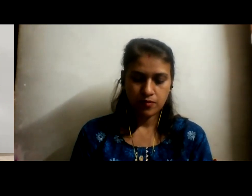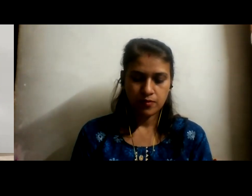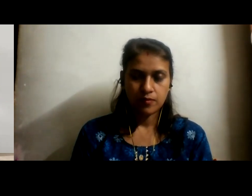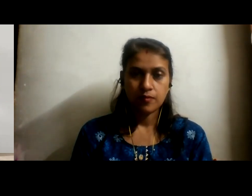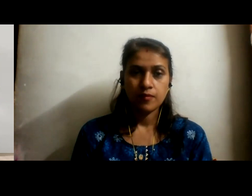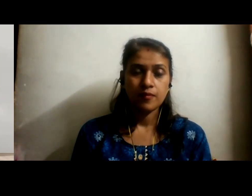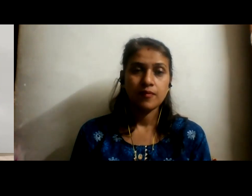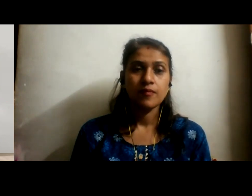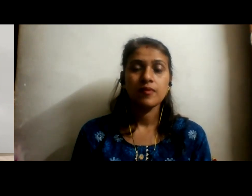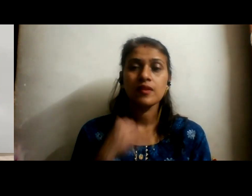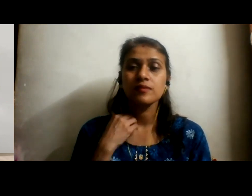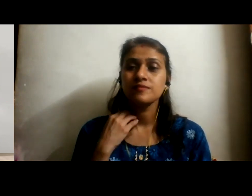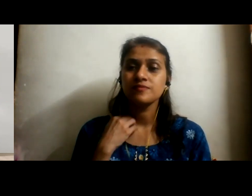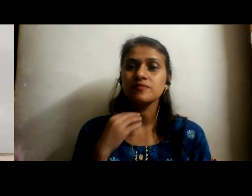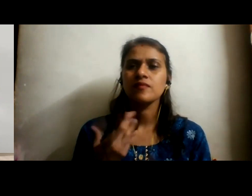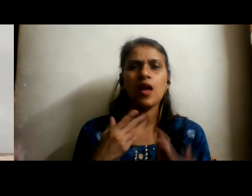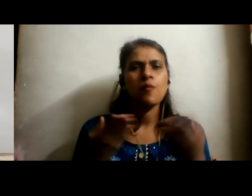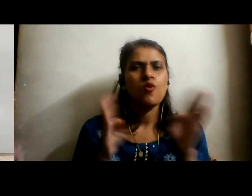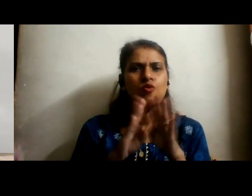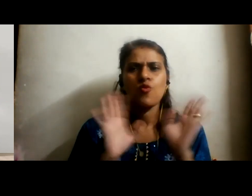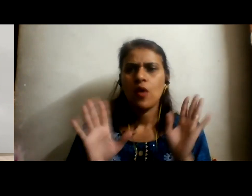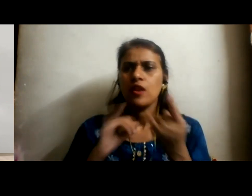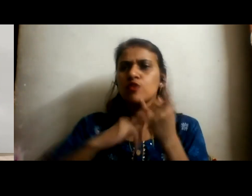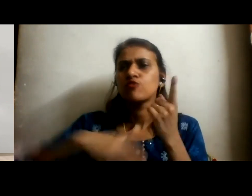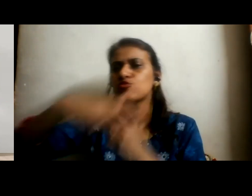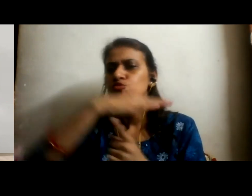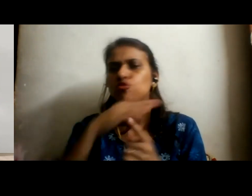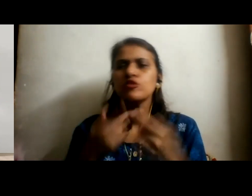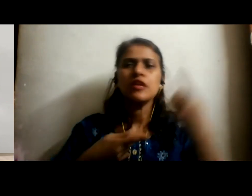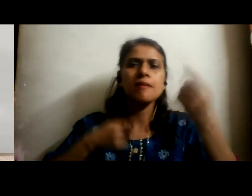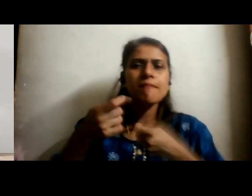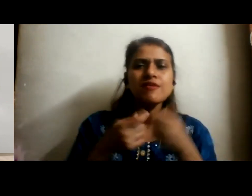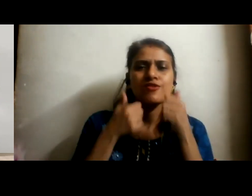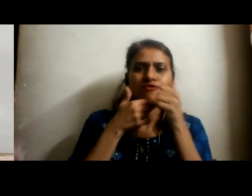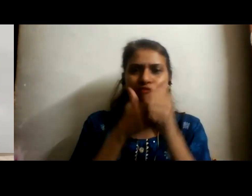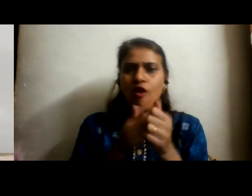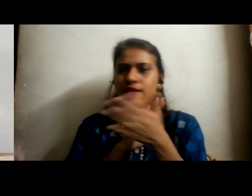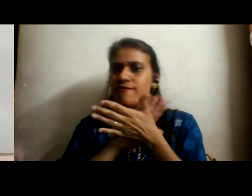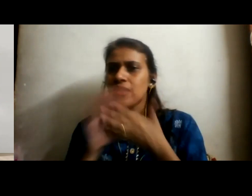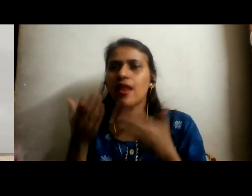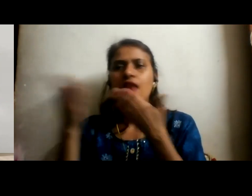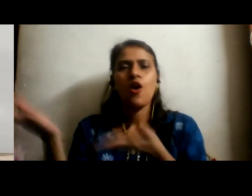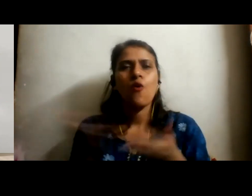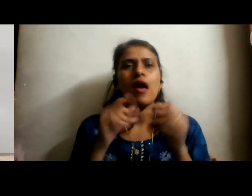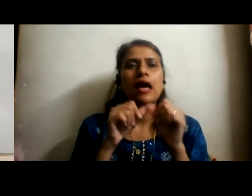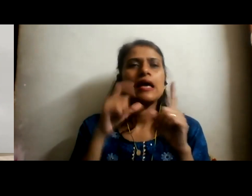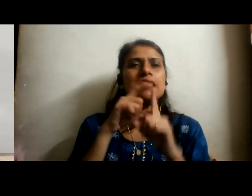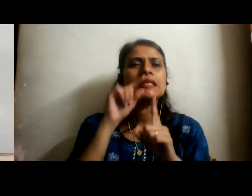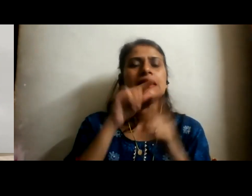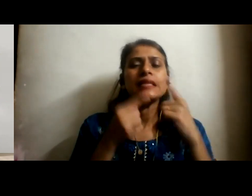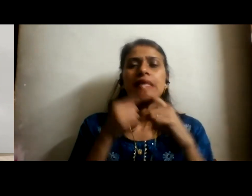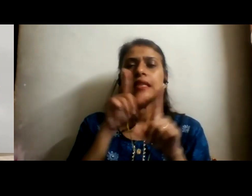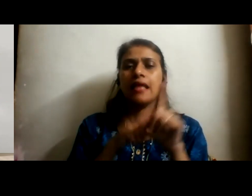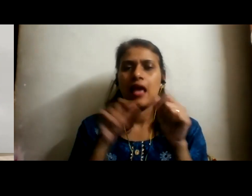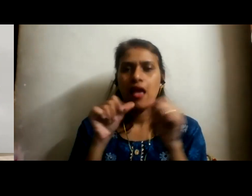would like to close. Agar koi aur sawal na ho to I would leave it to Aditya. And koi bhi agar hame contact